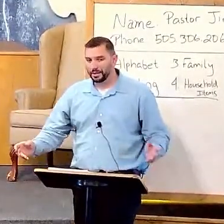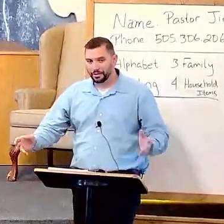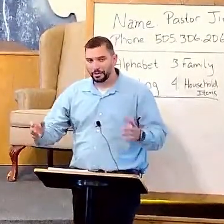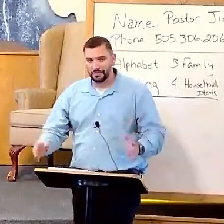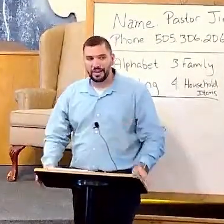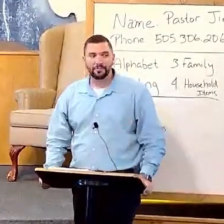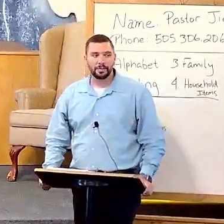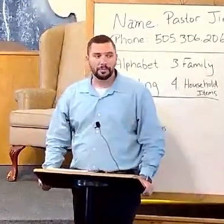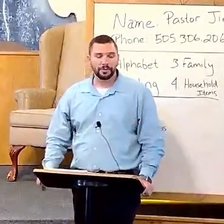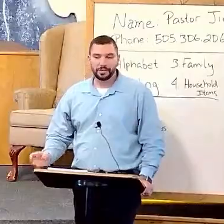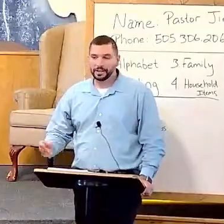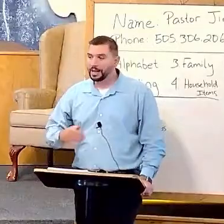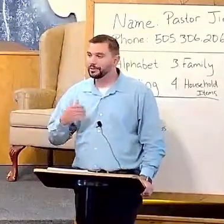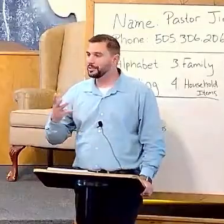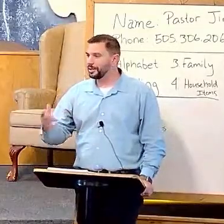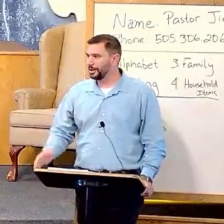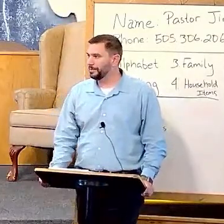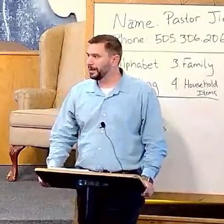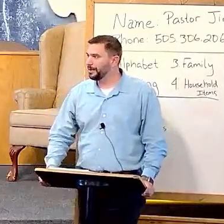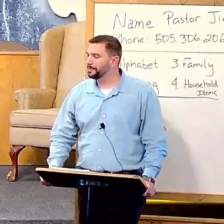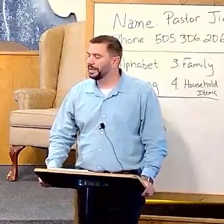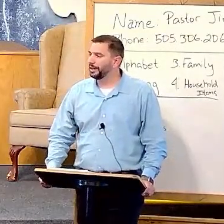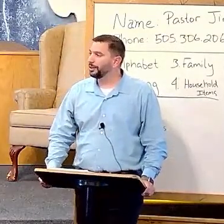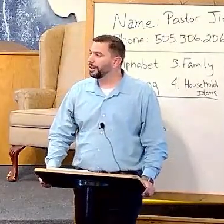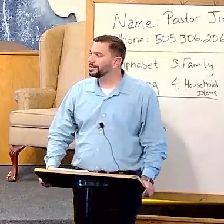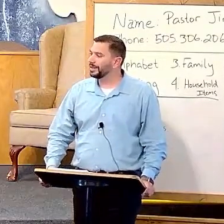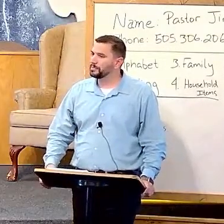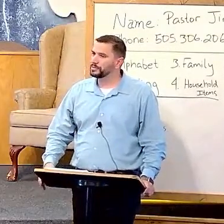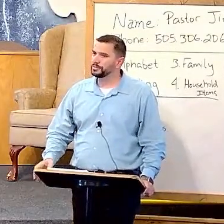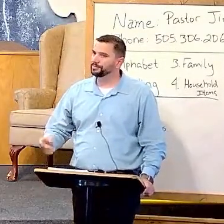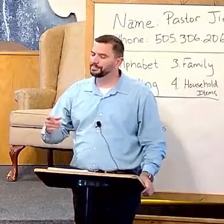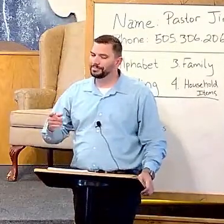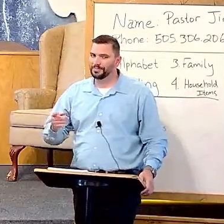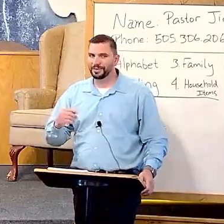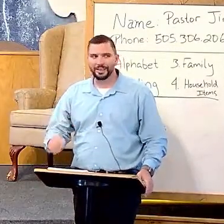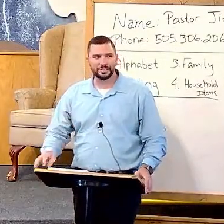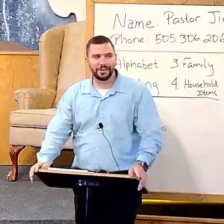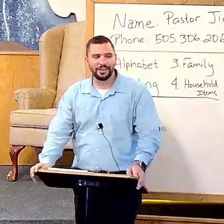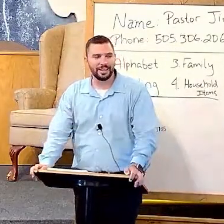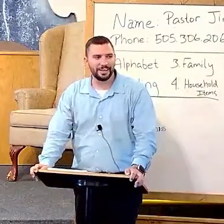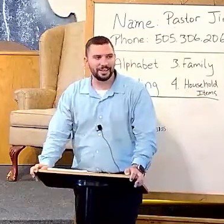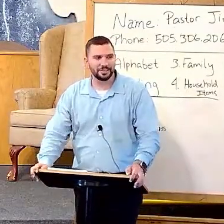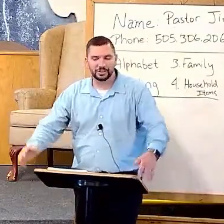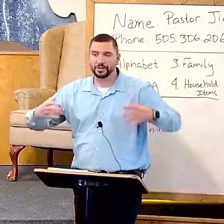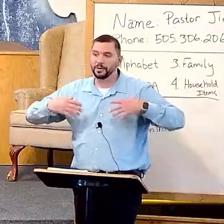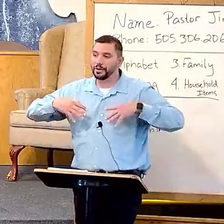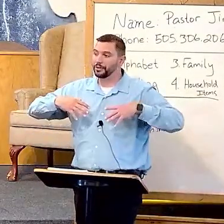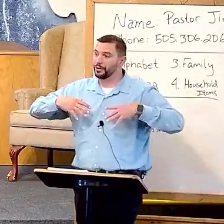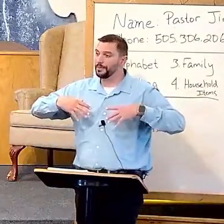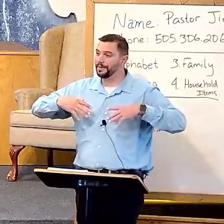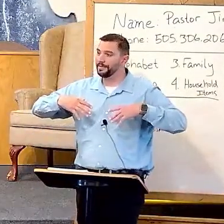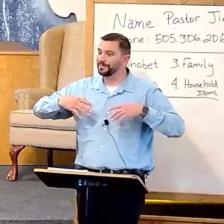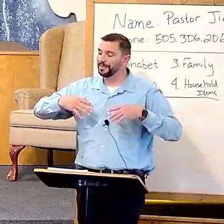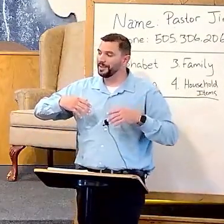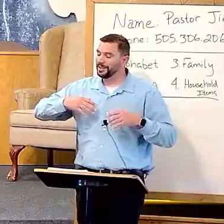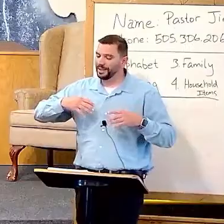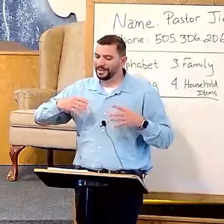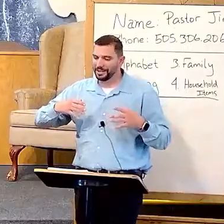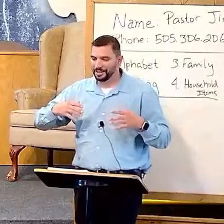group of deaf people, they naturally start coming out. And a lot of times, it's funny, somebody who didn't grow up in it,